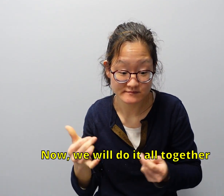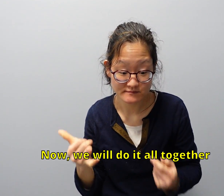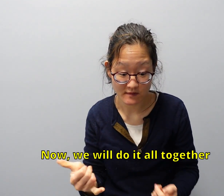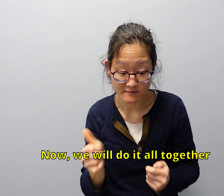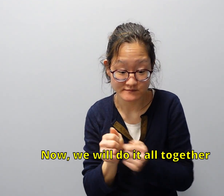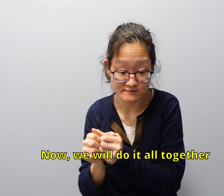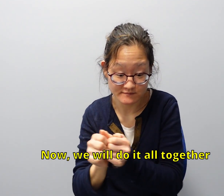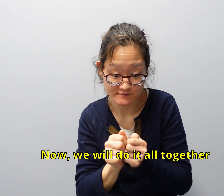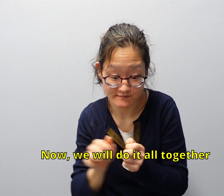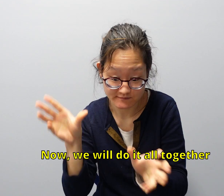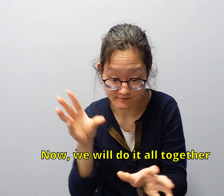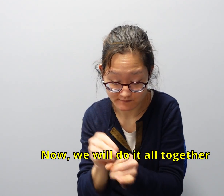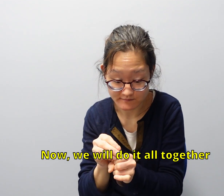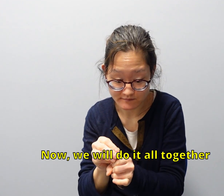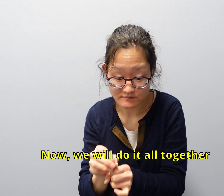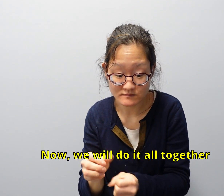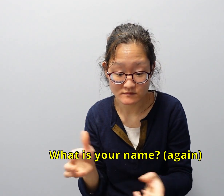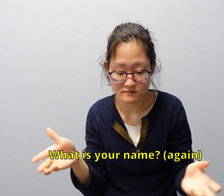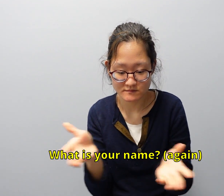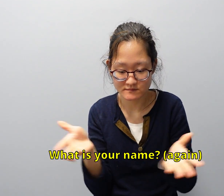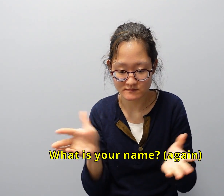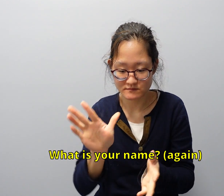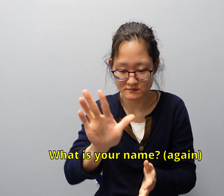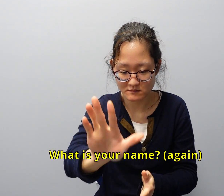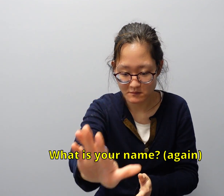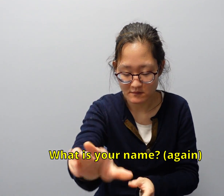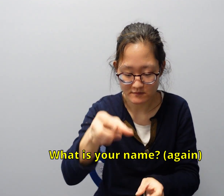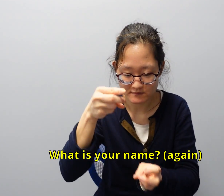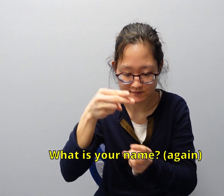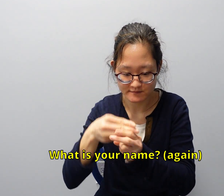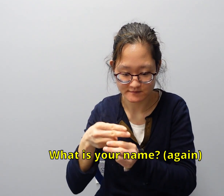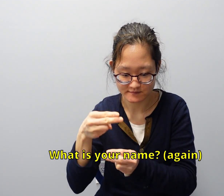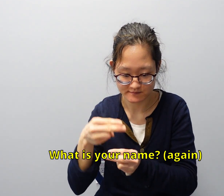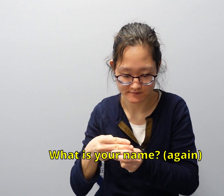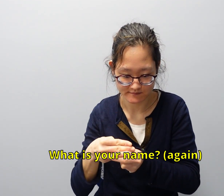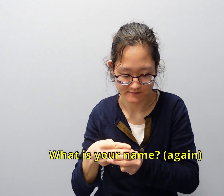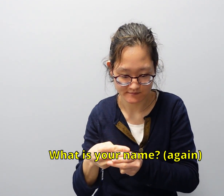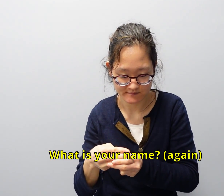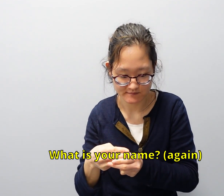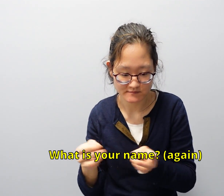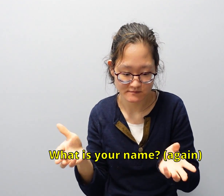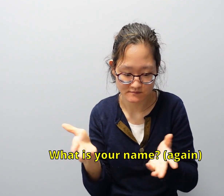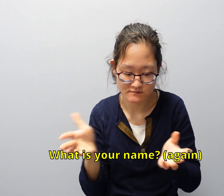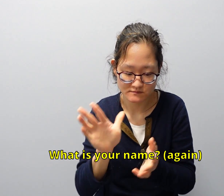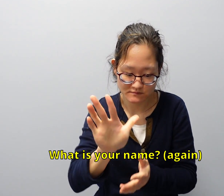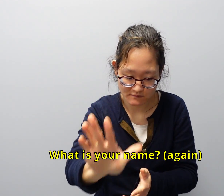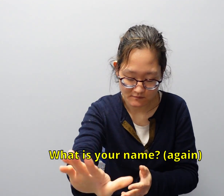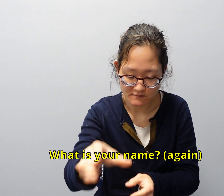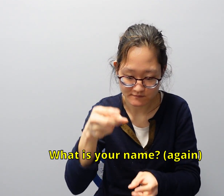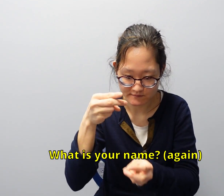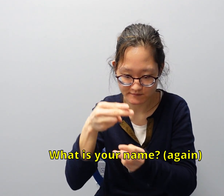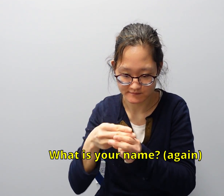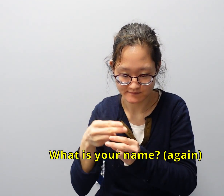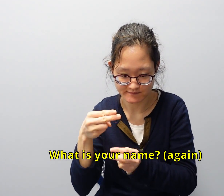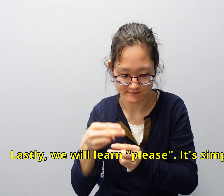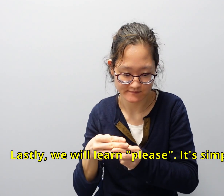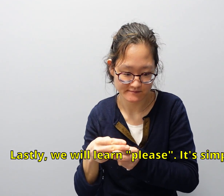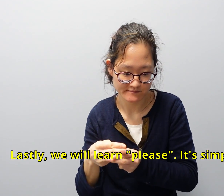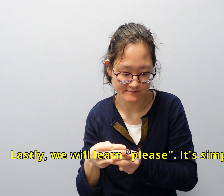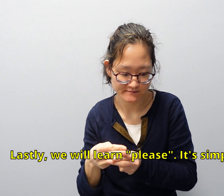will do it all together. What is your name? What is your name?